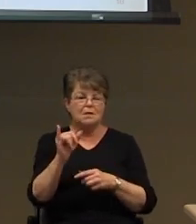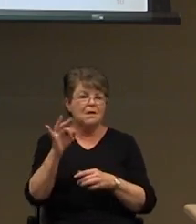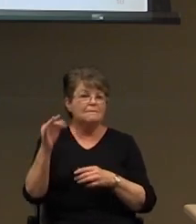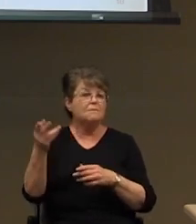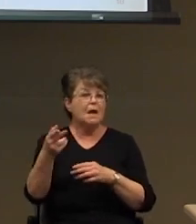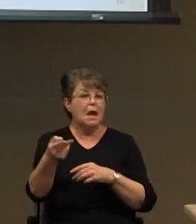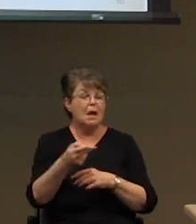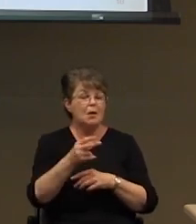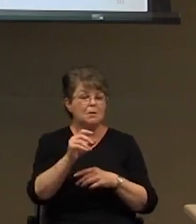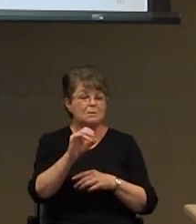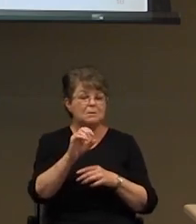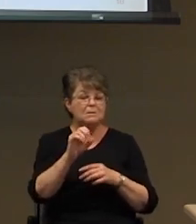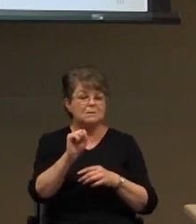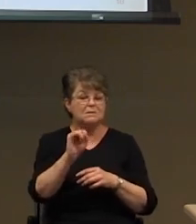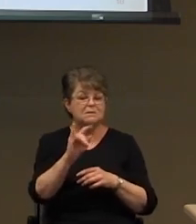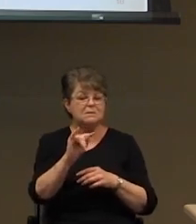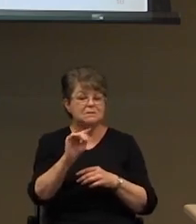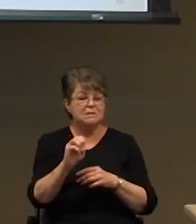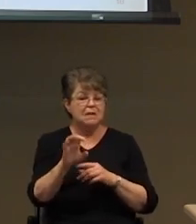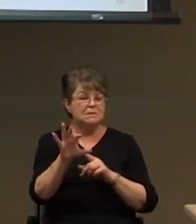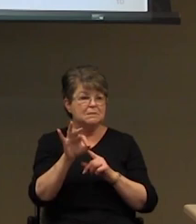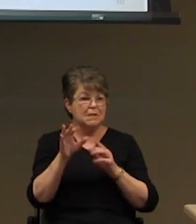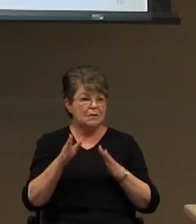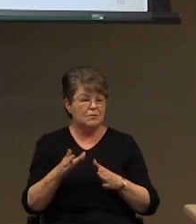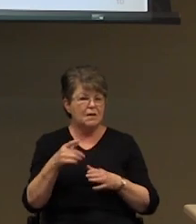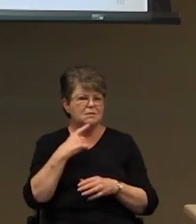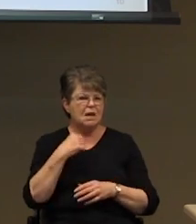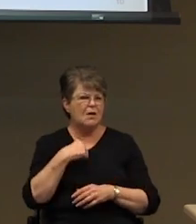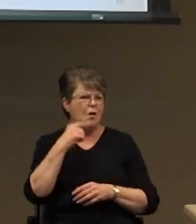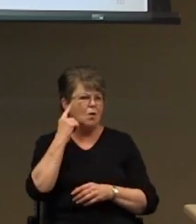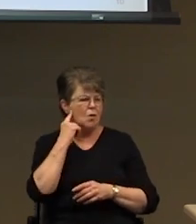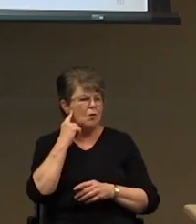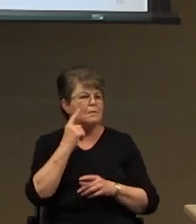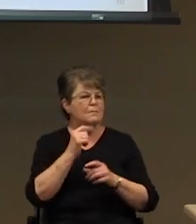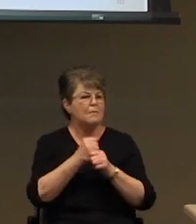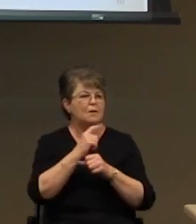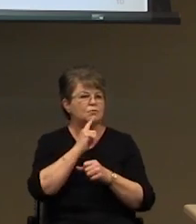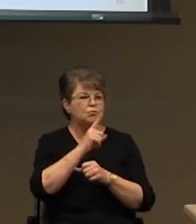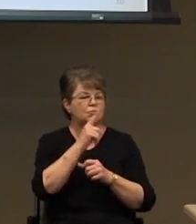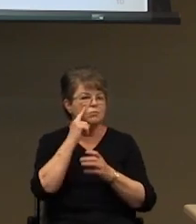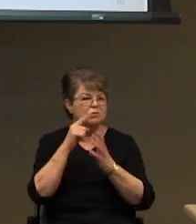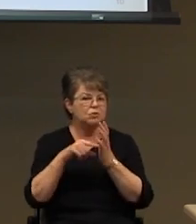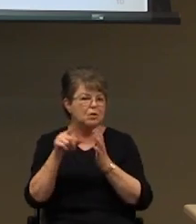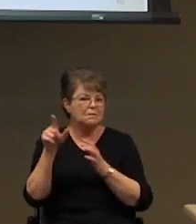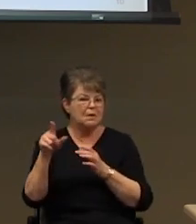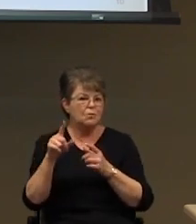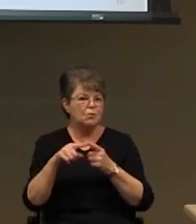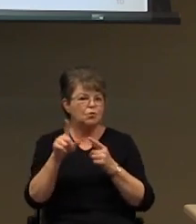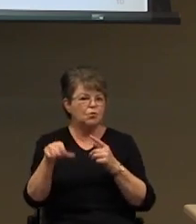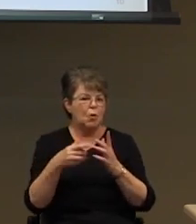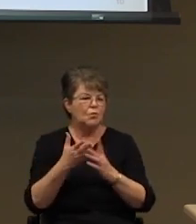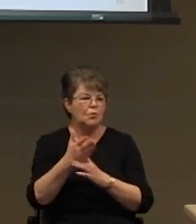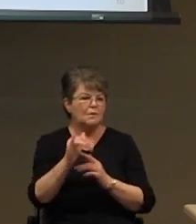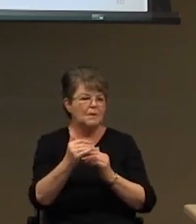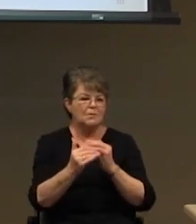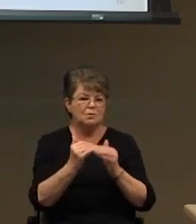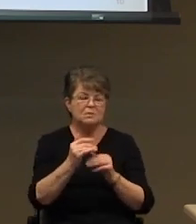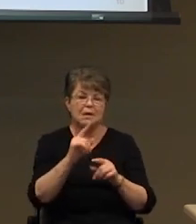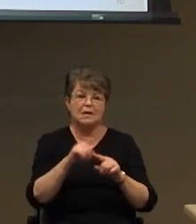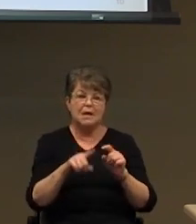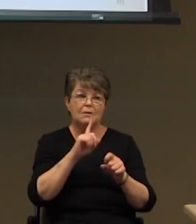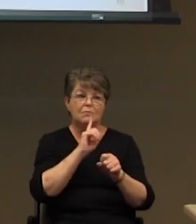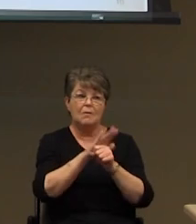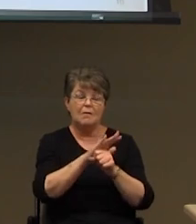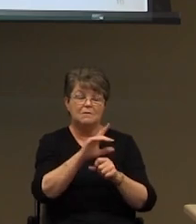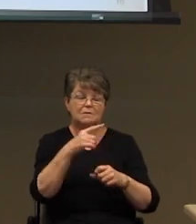site selector, they'll say, hey, I heard from this company, so-and-so, make sure you check them out when you're going through your process. It's like I said, I can't guarantee you